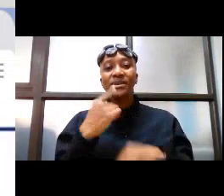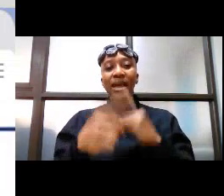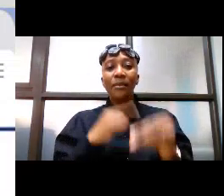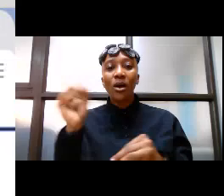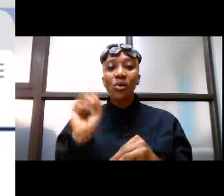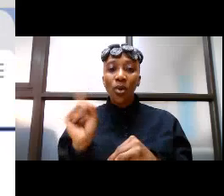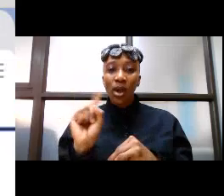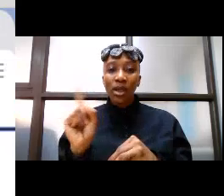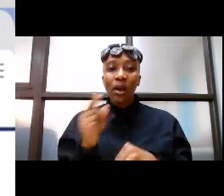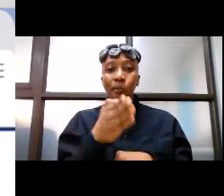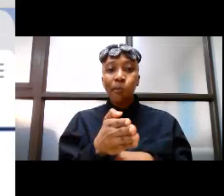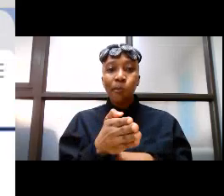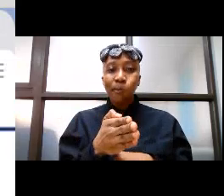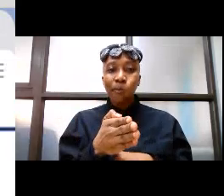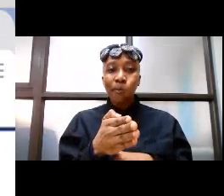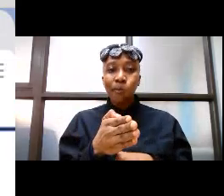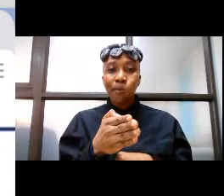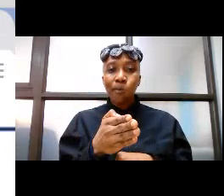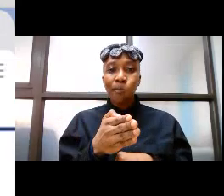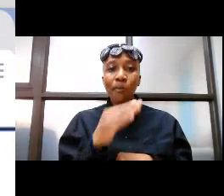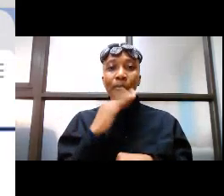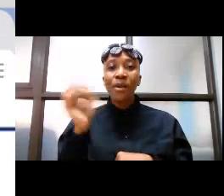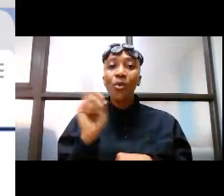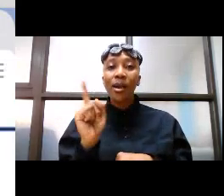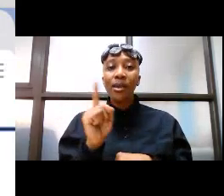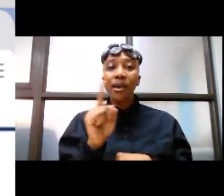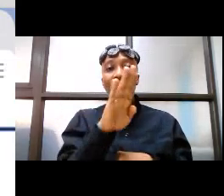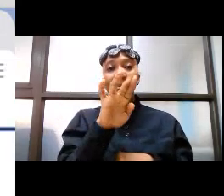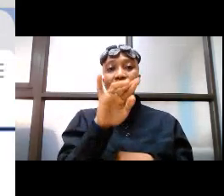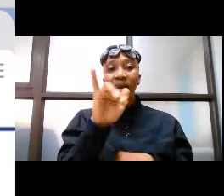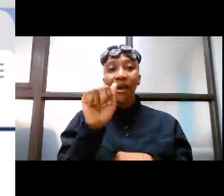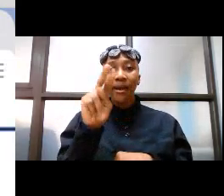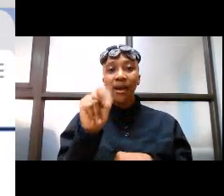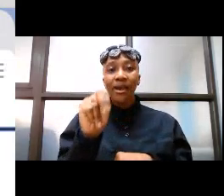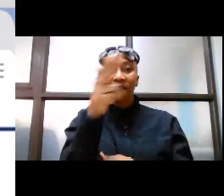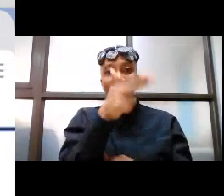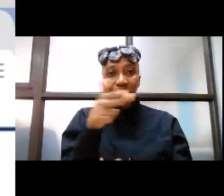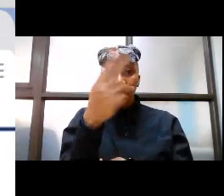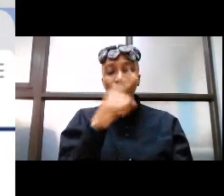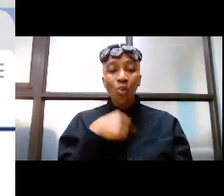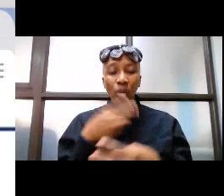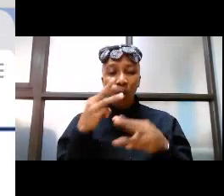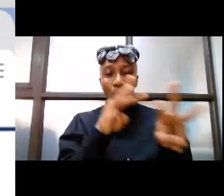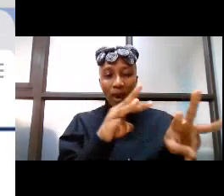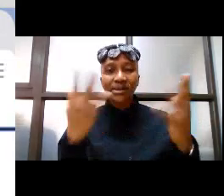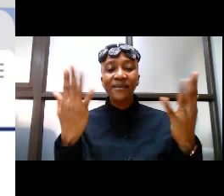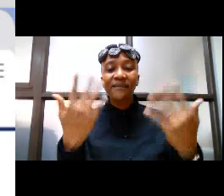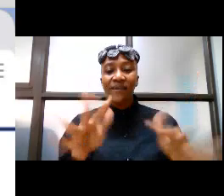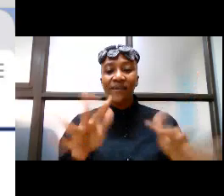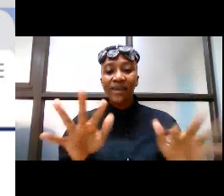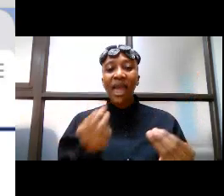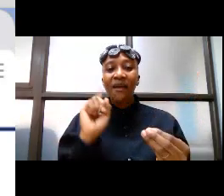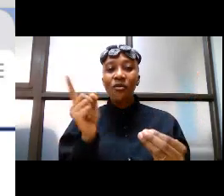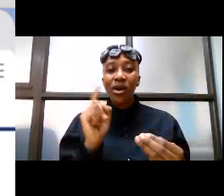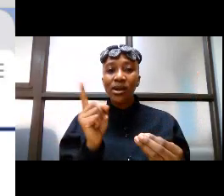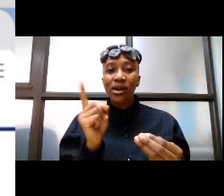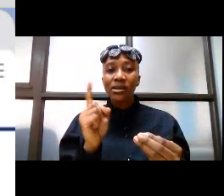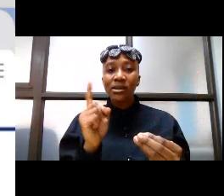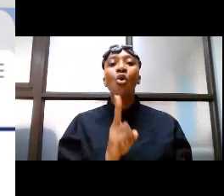is where this is the Brian video who just watched. Here is an audio recording, so listen to it. It's